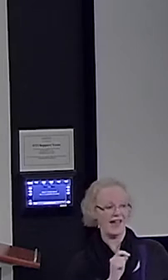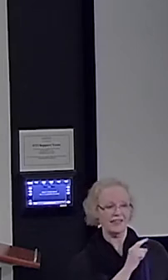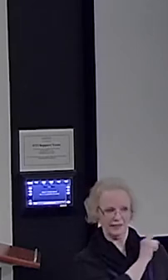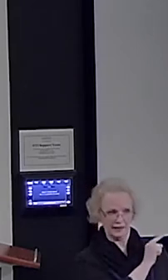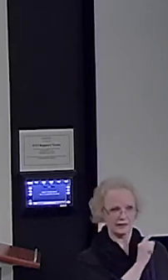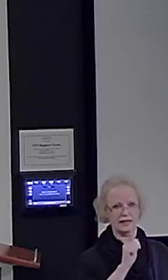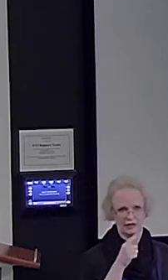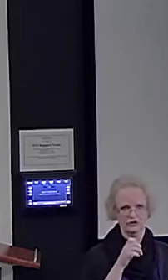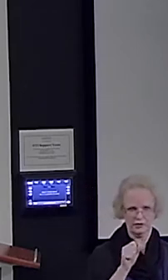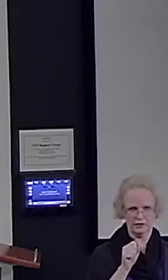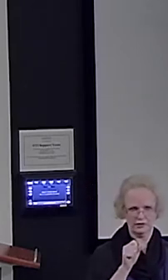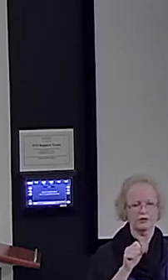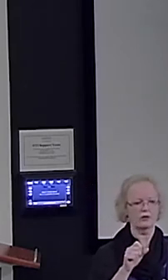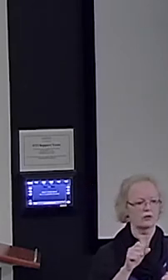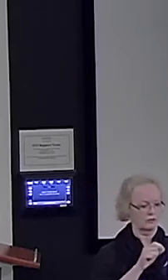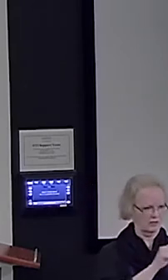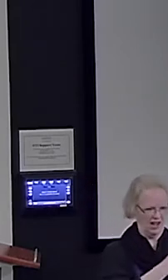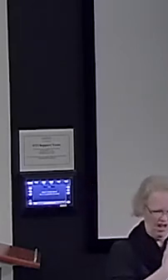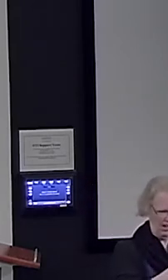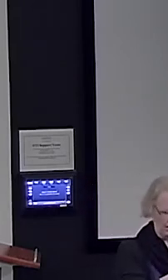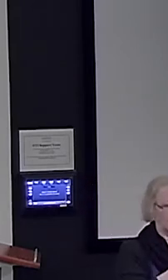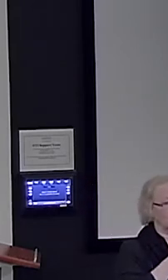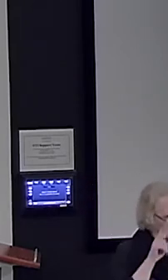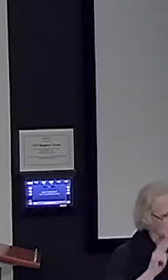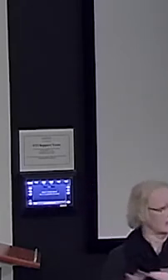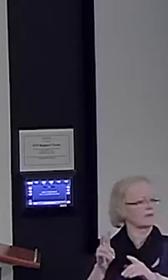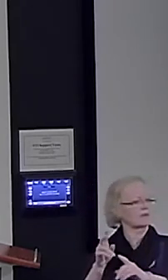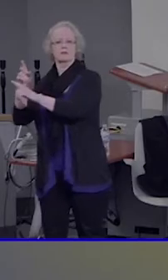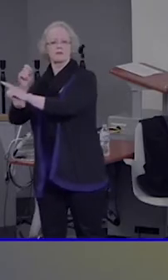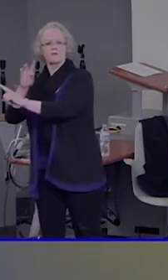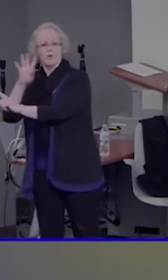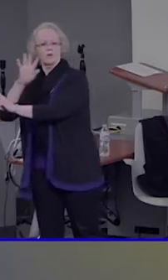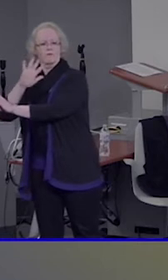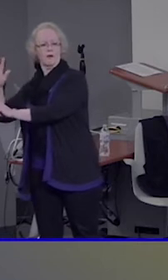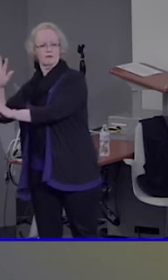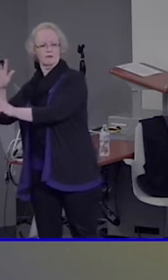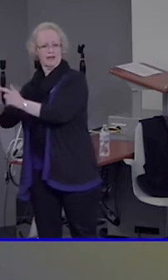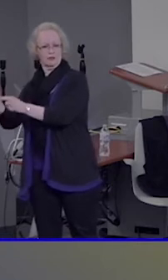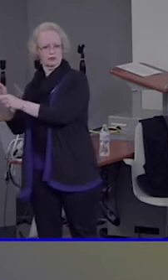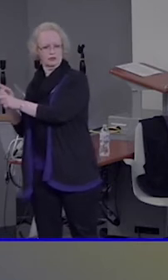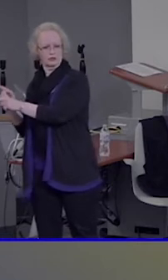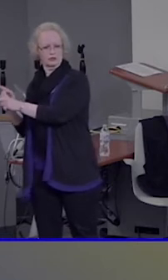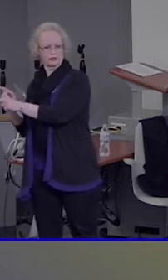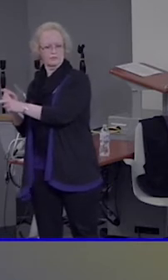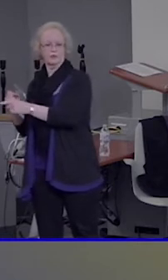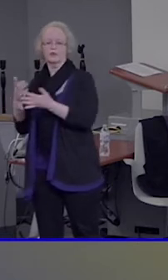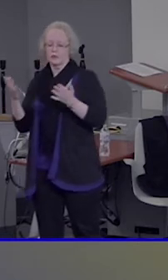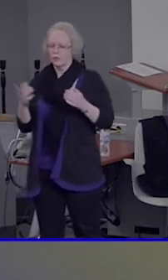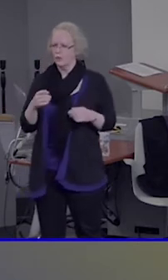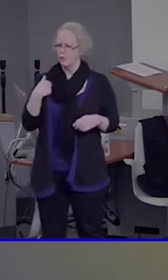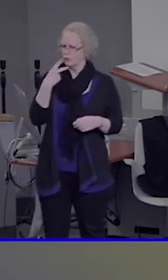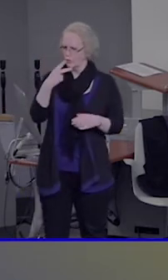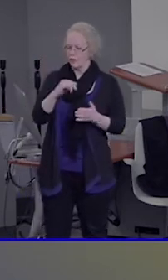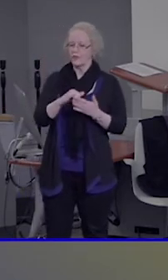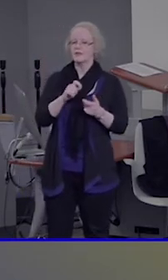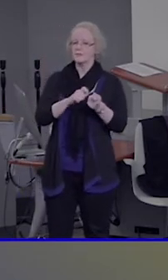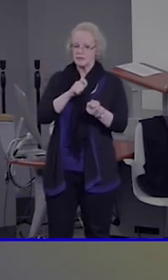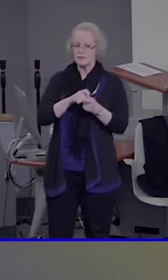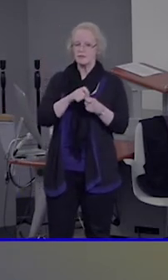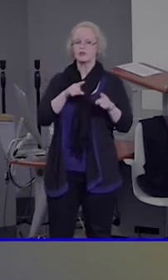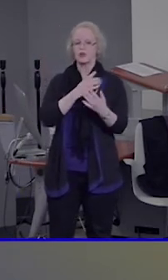predicted to 4 and 5 years of age language and specifically we saw that resting